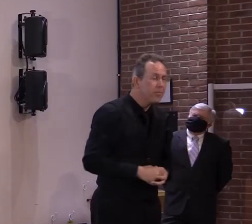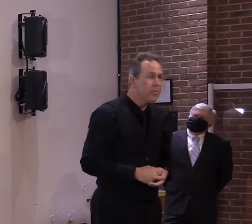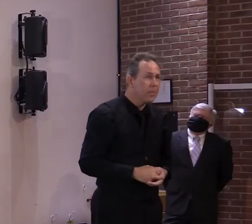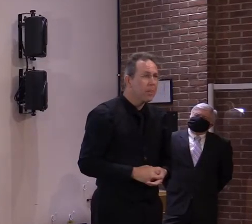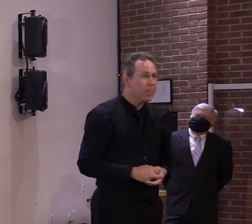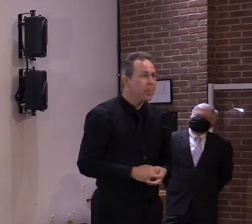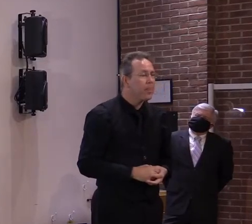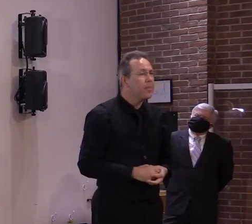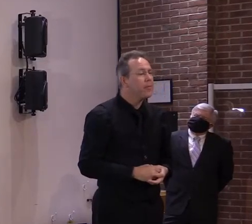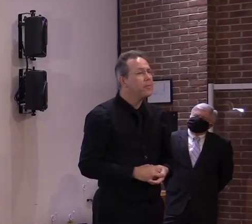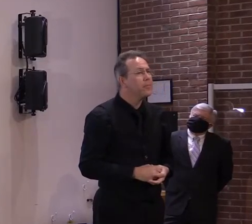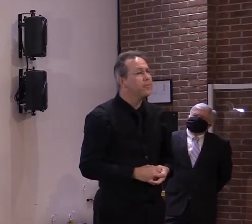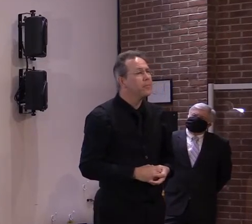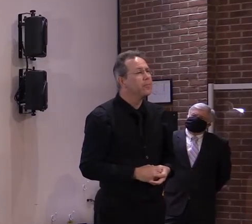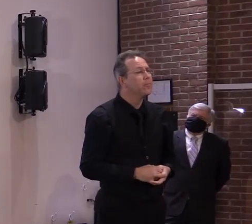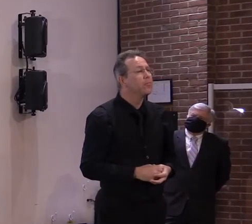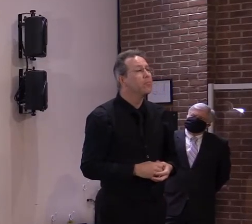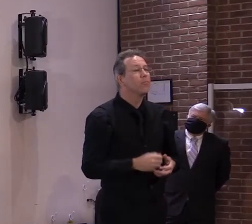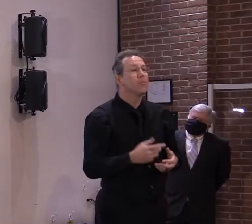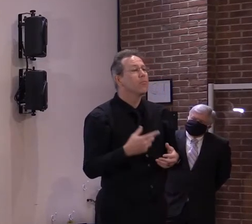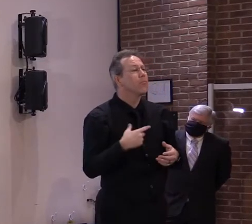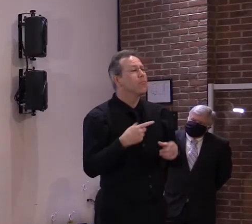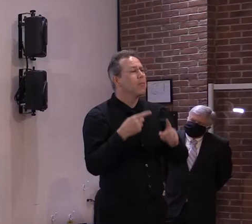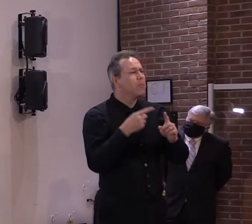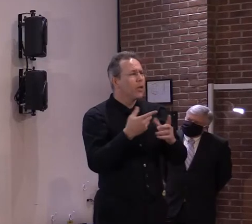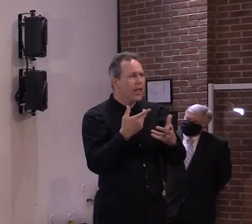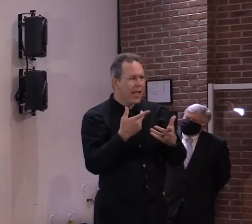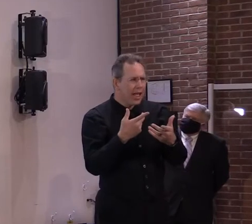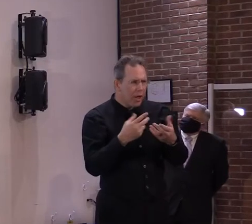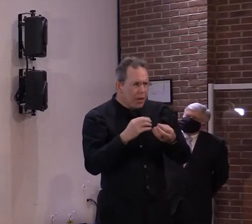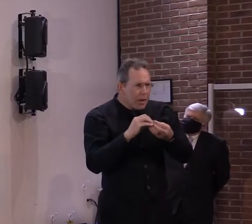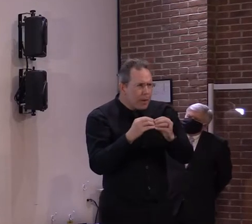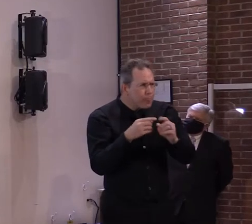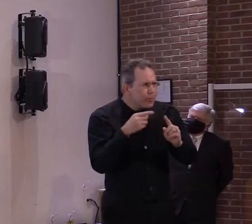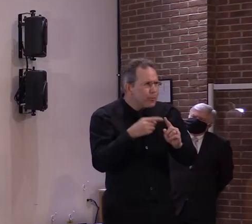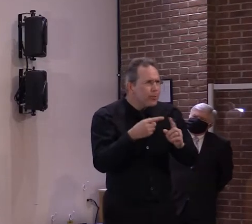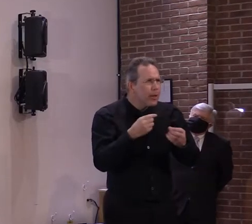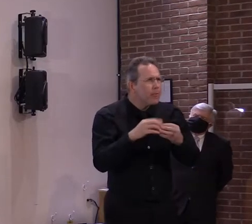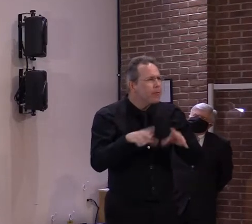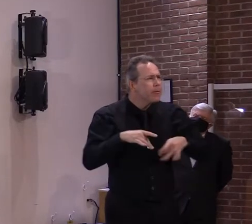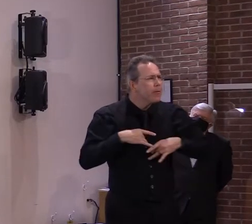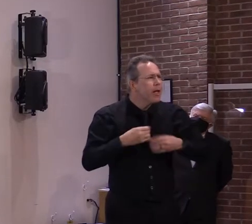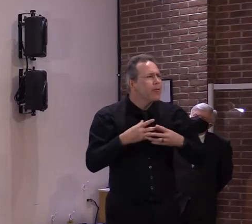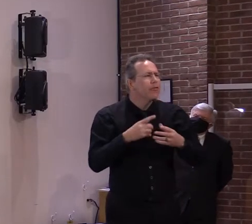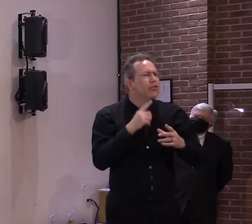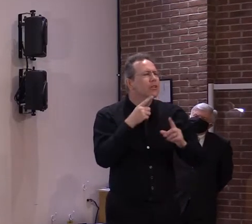question, and a rate of decline, hopefully, as opposed to an absolute number.